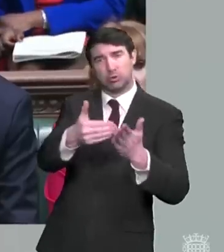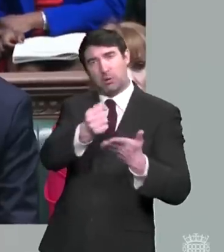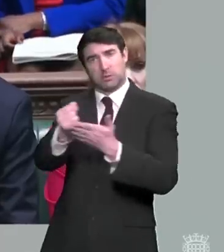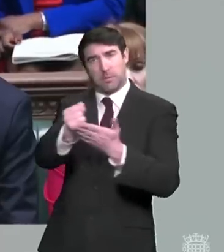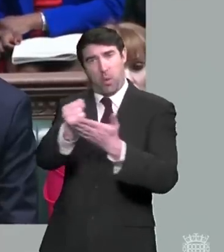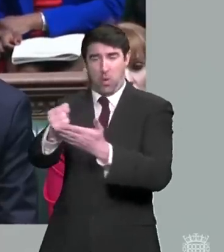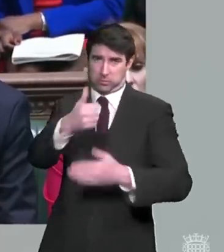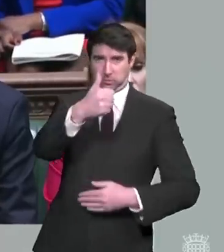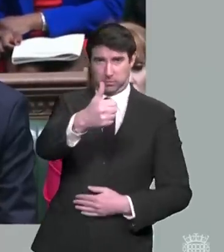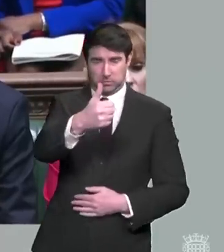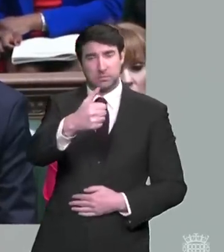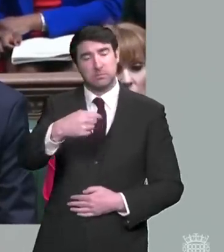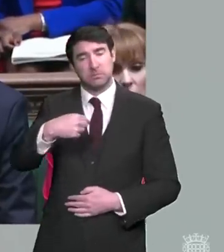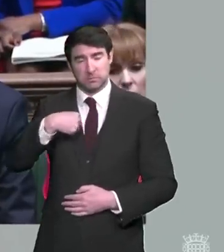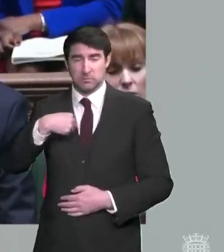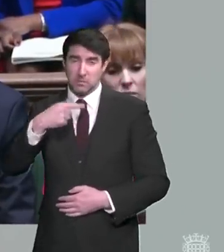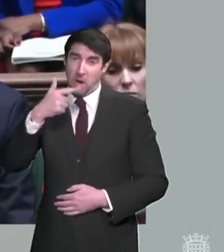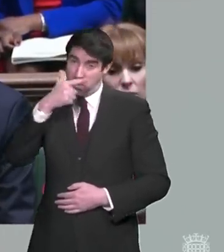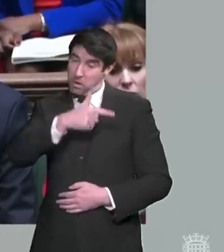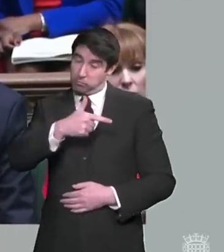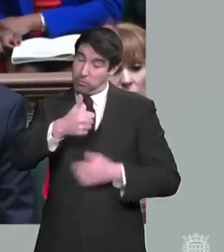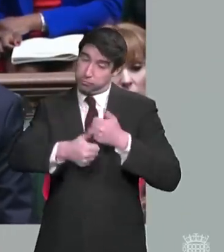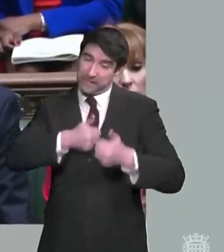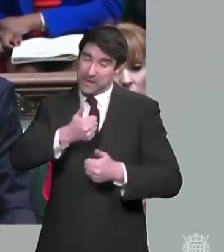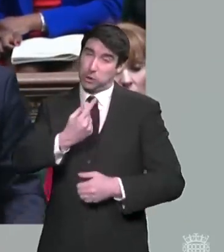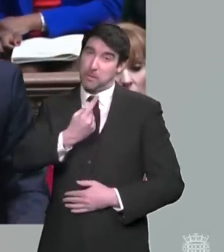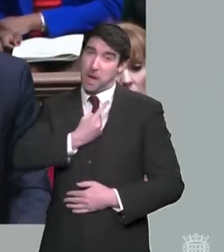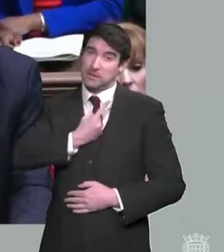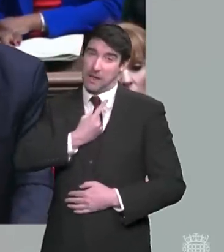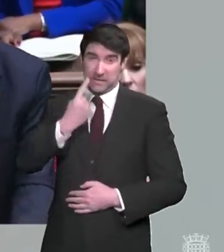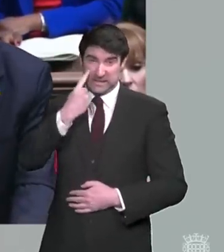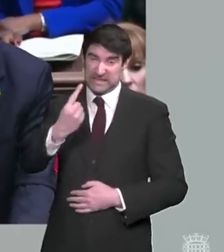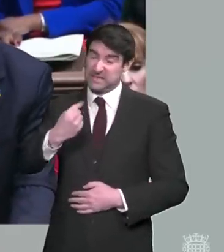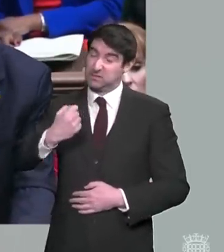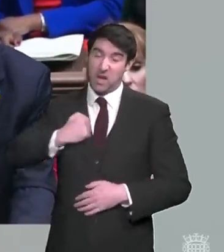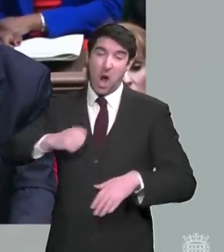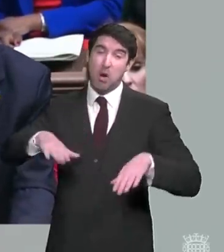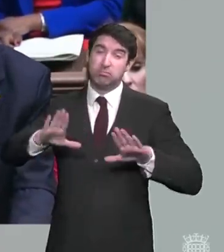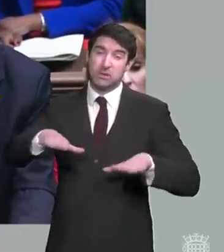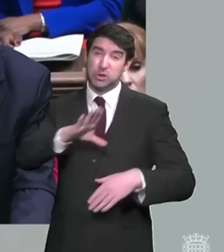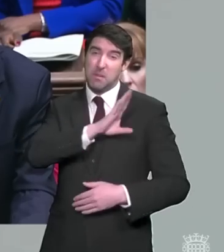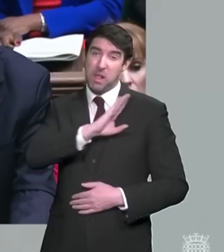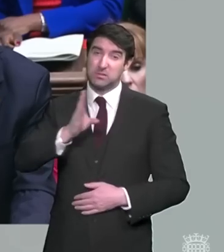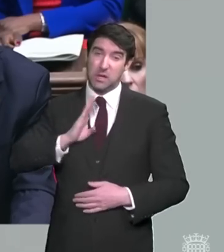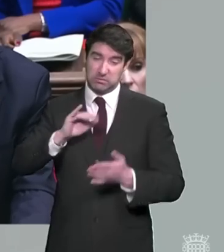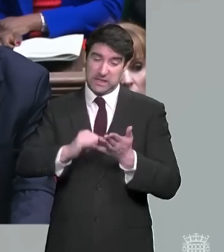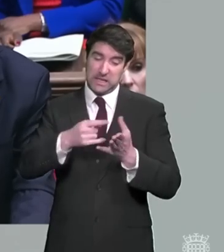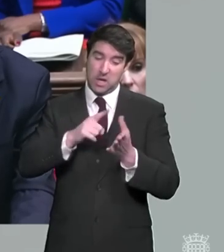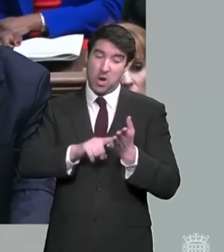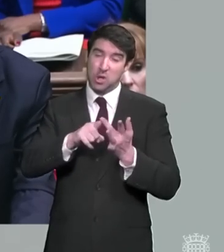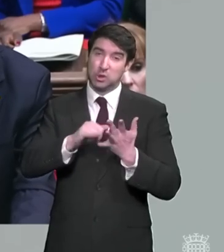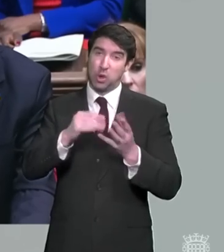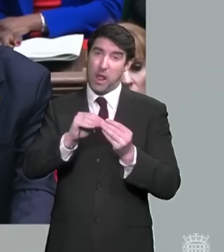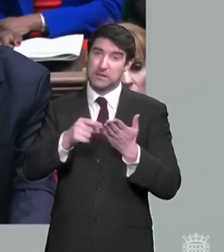I've had the privilege, I'm sure he has, of seeing firsthand the brilliant work our military is doing in Salisbury to train Ukrainians